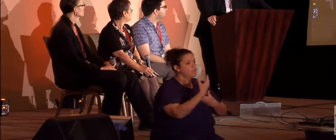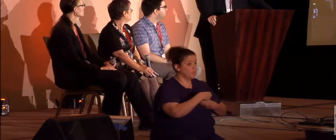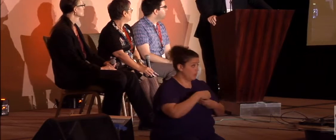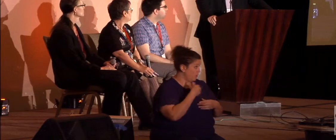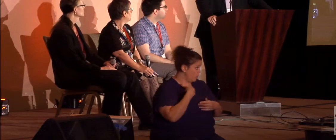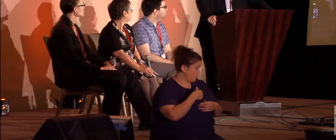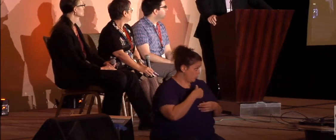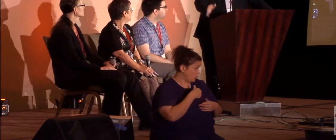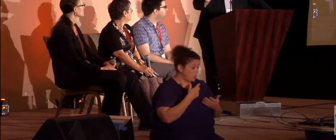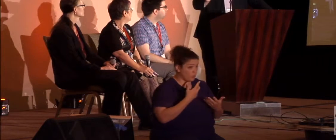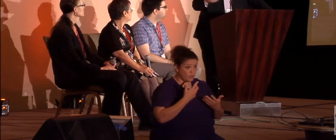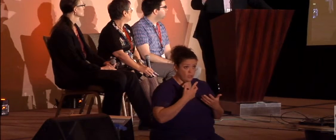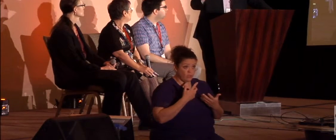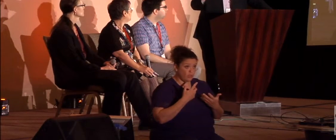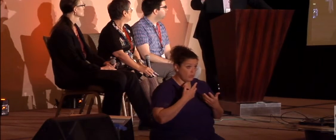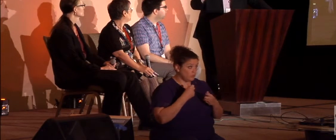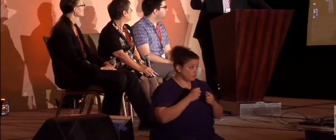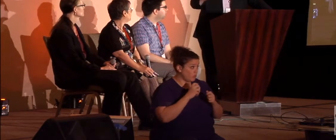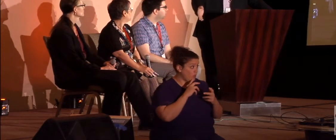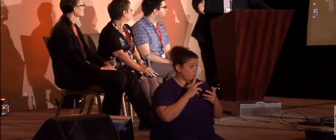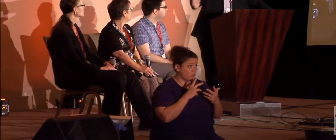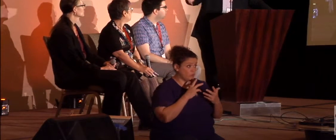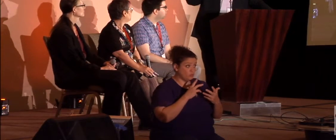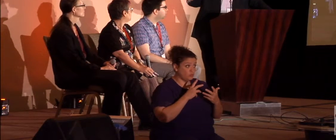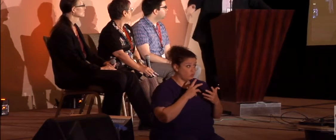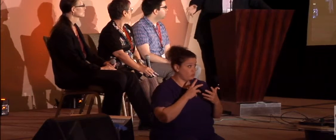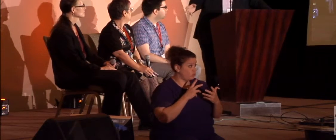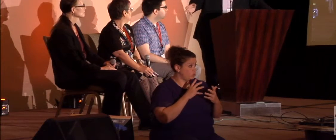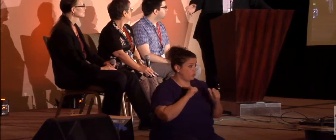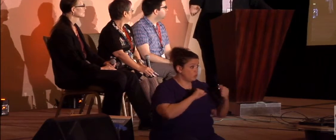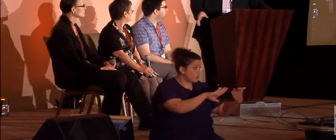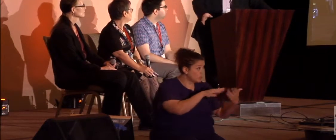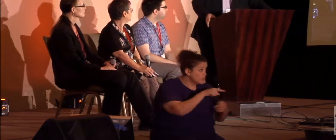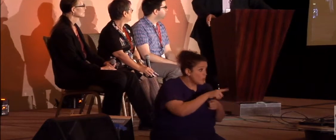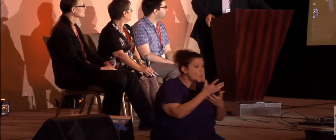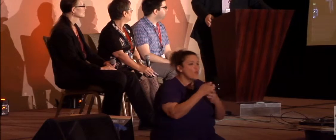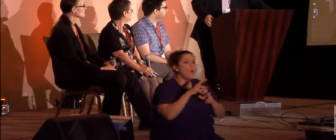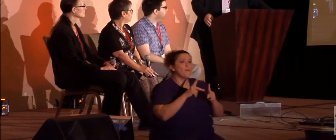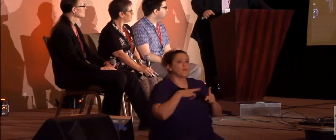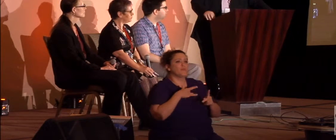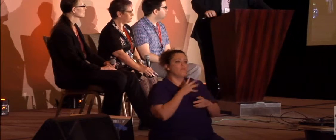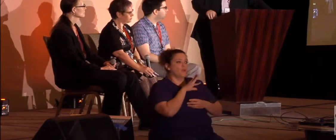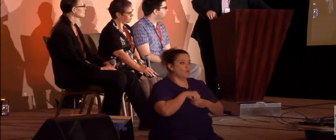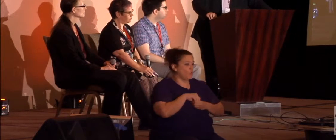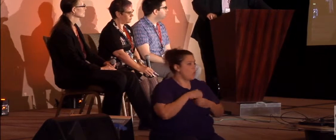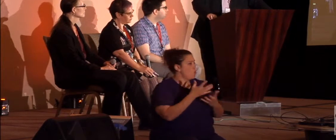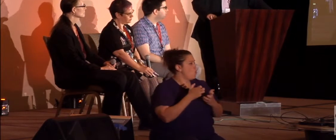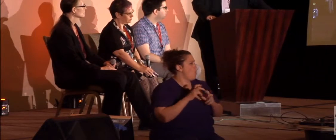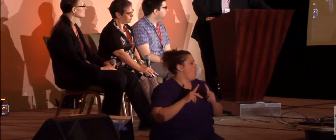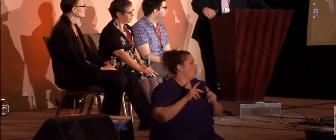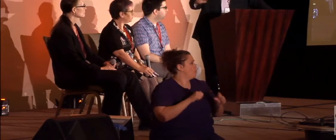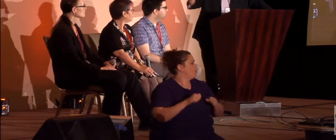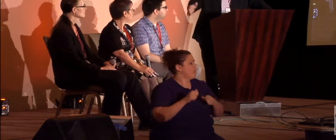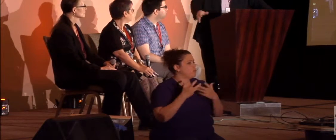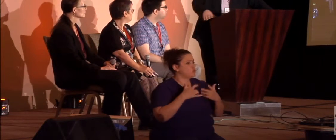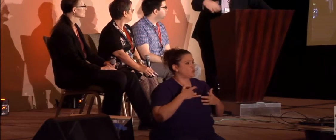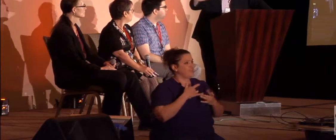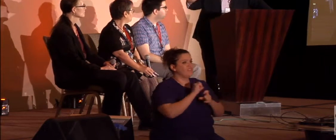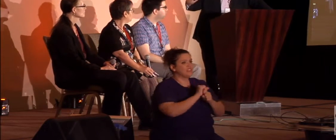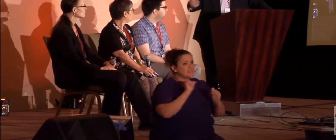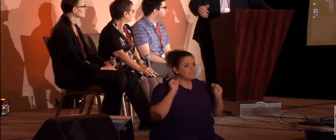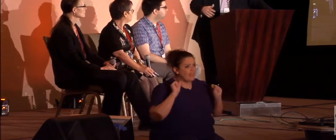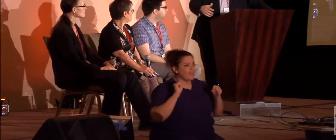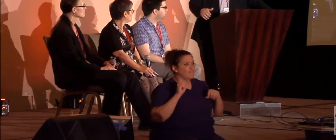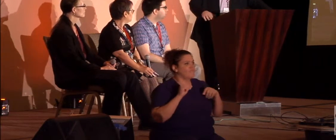Should we go after them? And, you know, we want people to be included, and we want people to be able to feel safe and have a